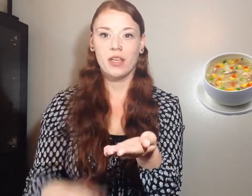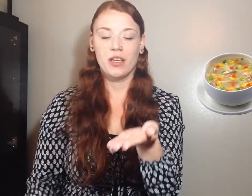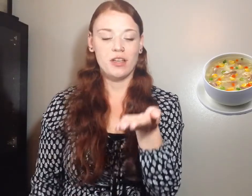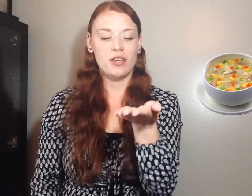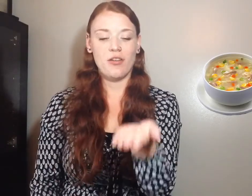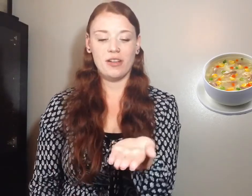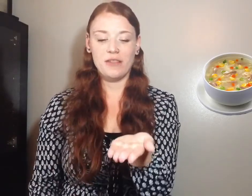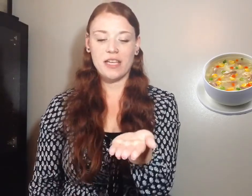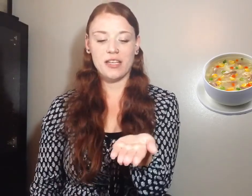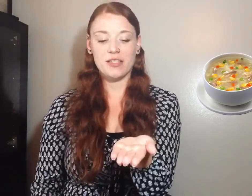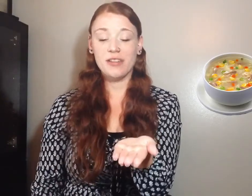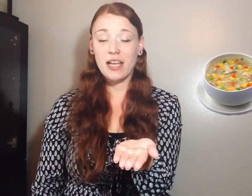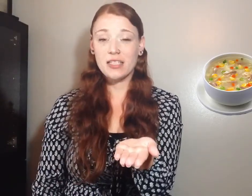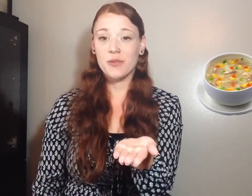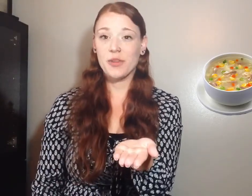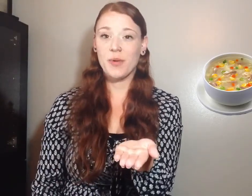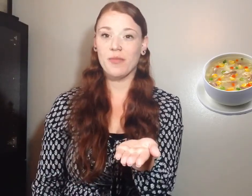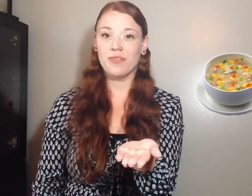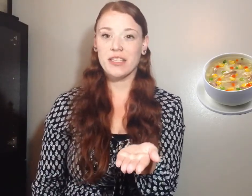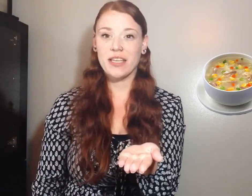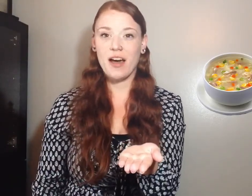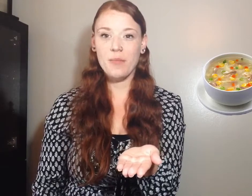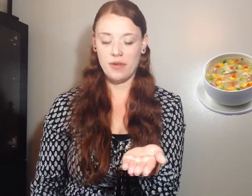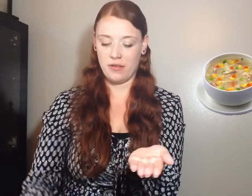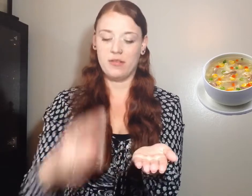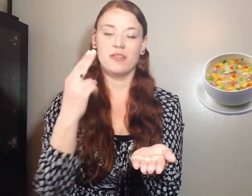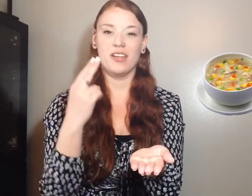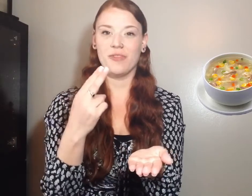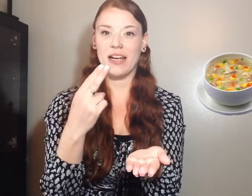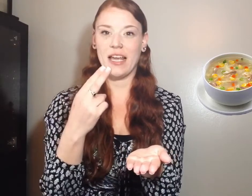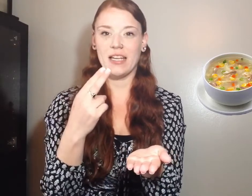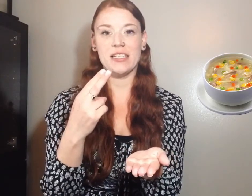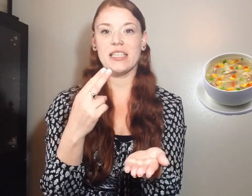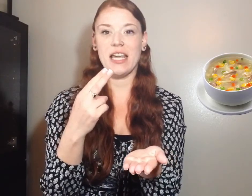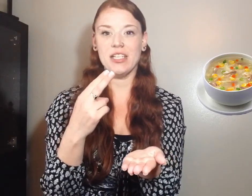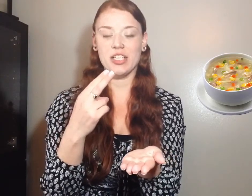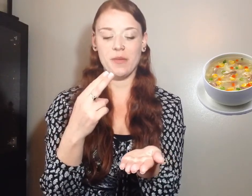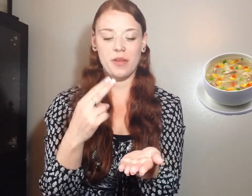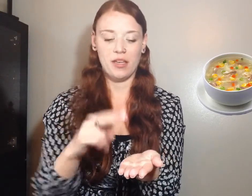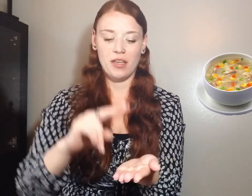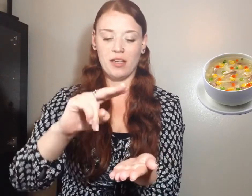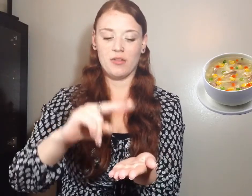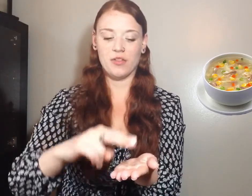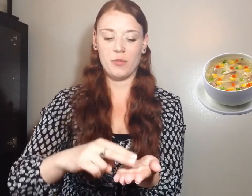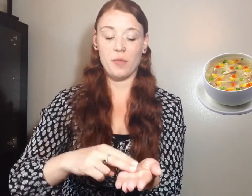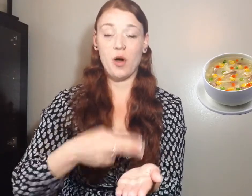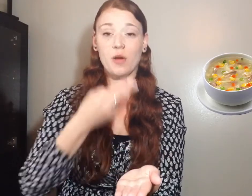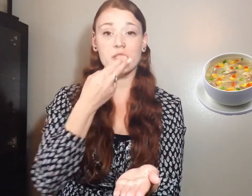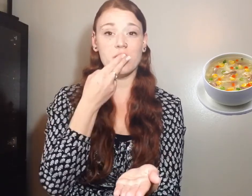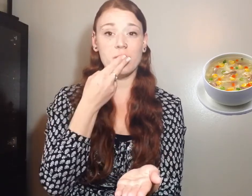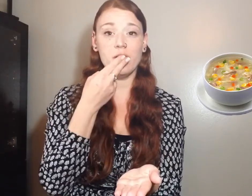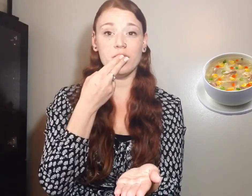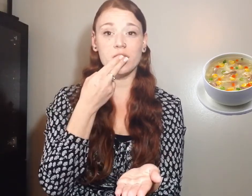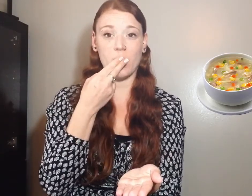Your left hand is flat with the palm facing up. Right hand is the H shape and it goes from your palm to your mouth twice.